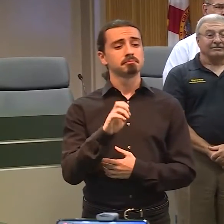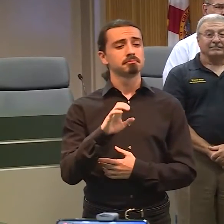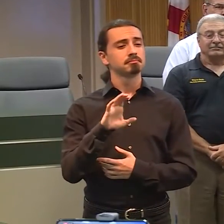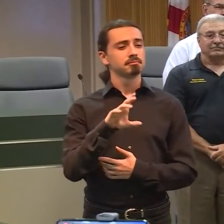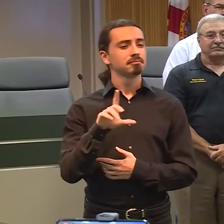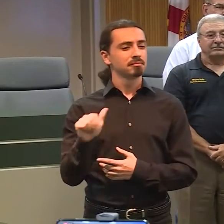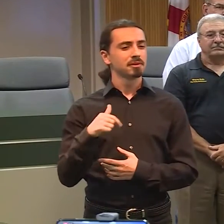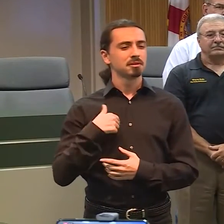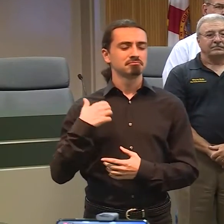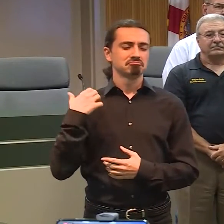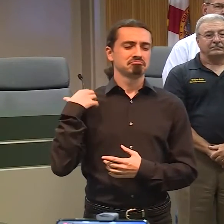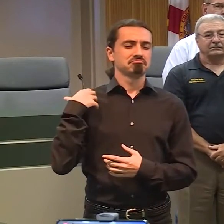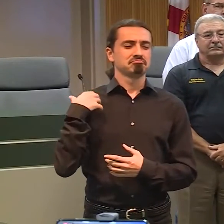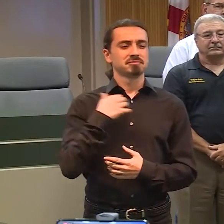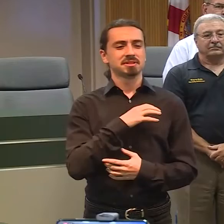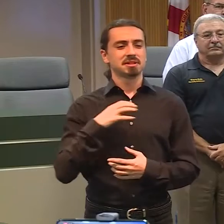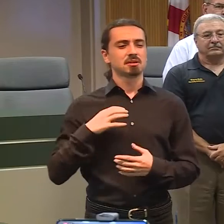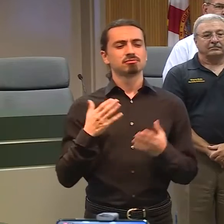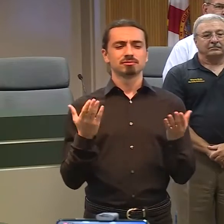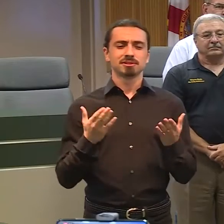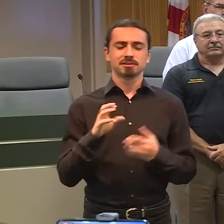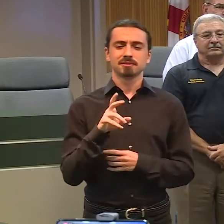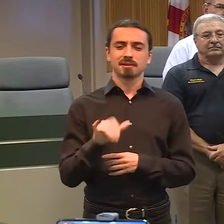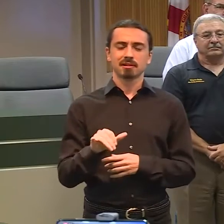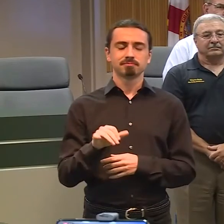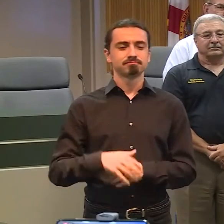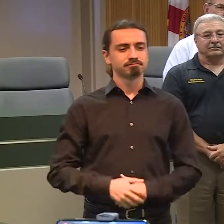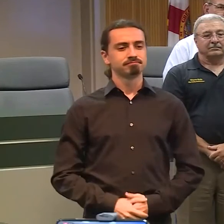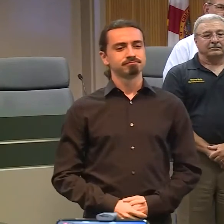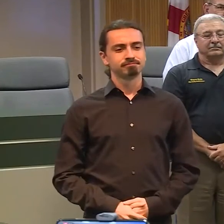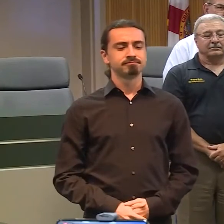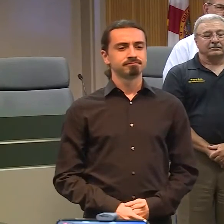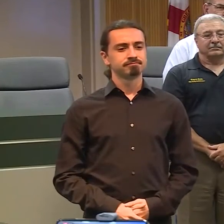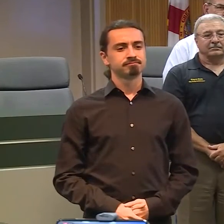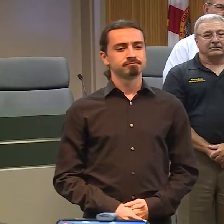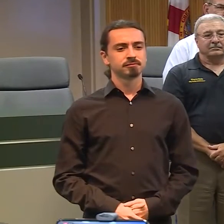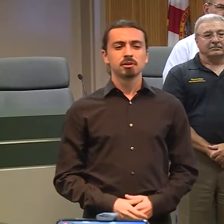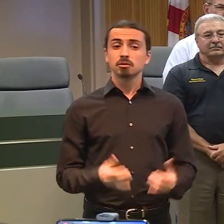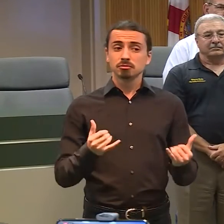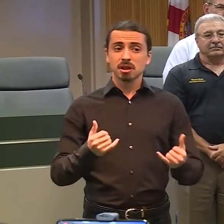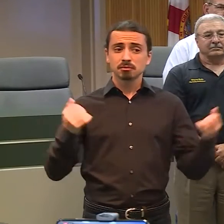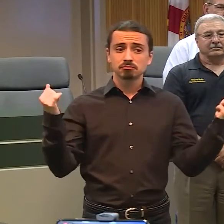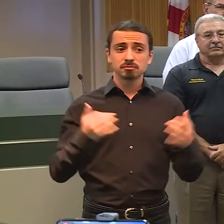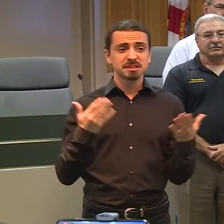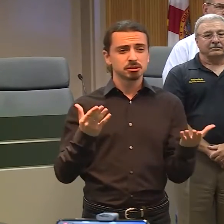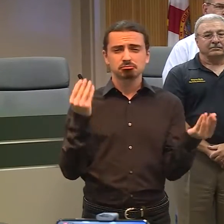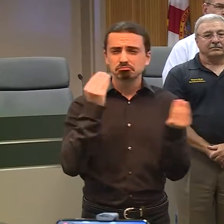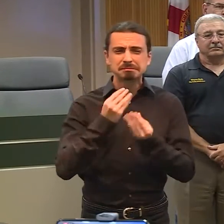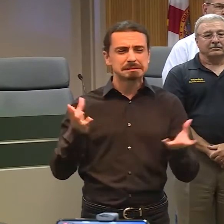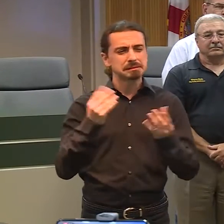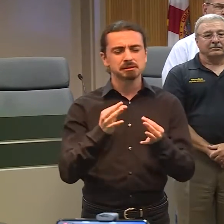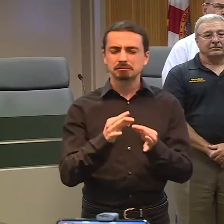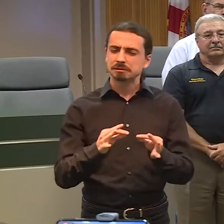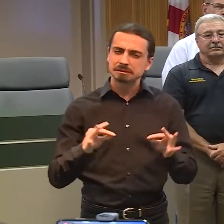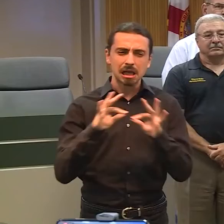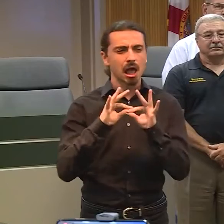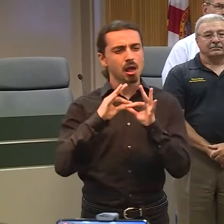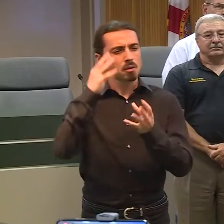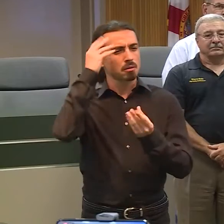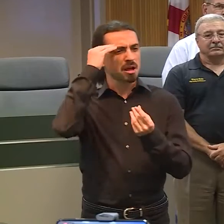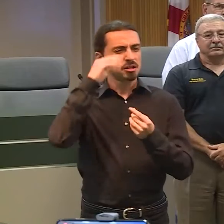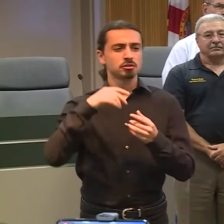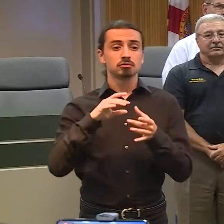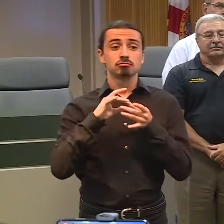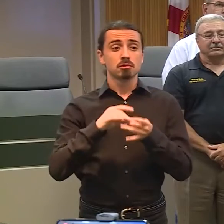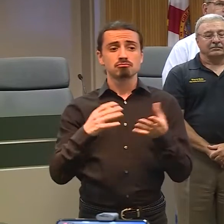County. And we have gathered here today to give you some important information regarding the storm, Hurricane Dorian, and